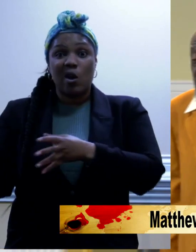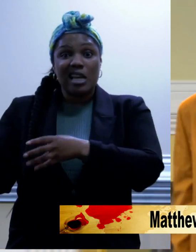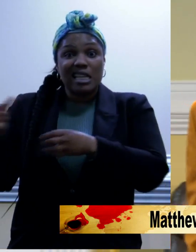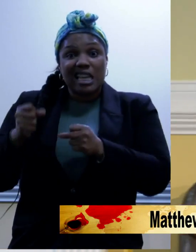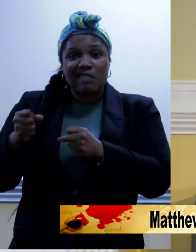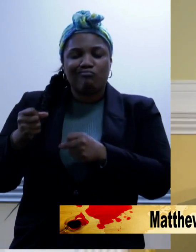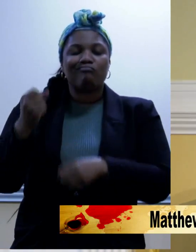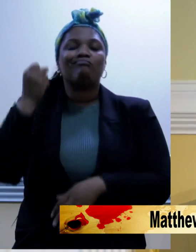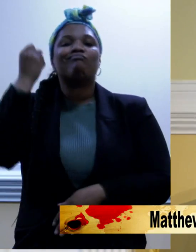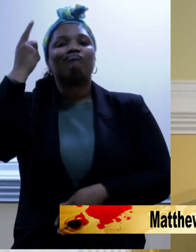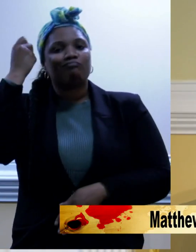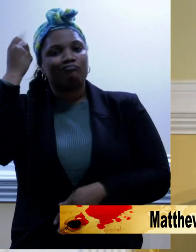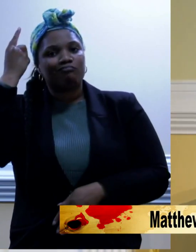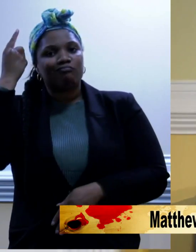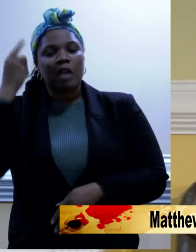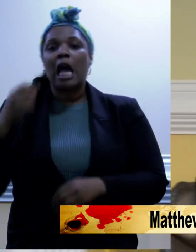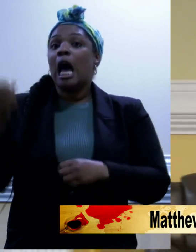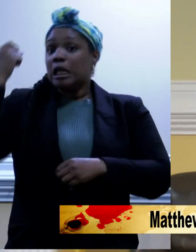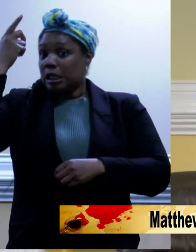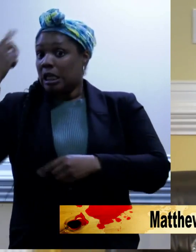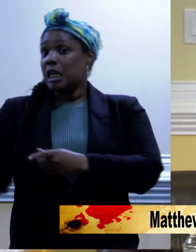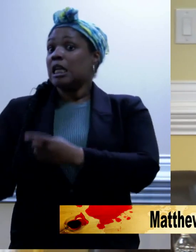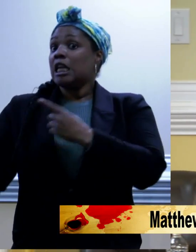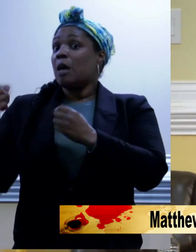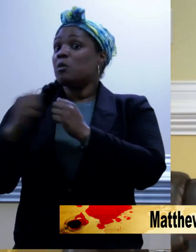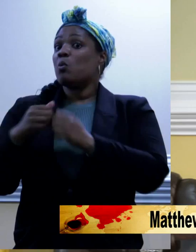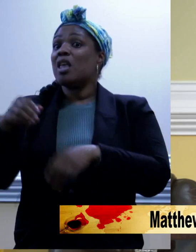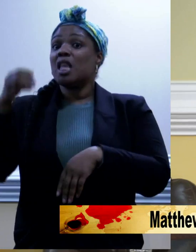knowledge. You know what don't fit.